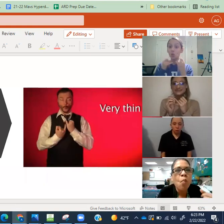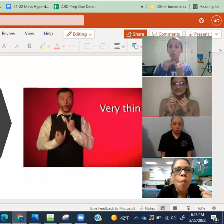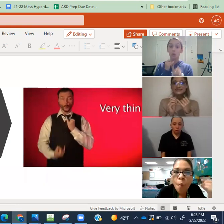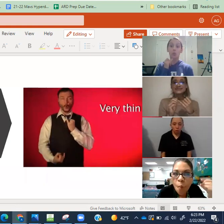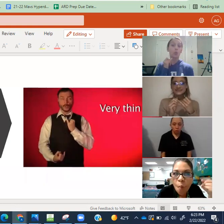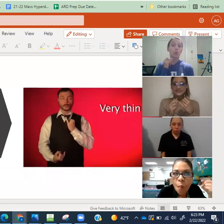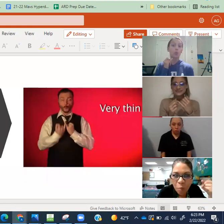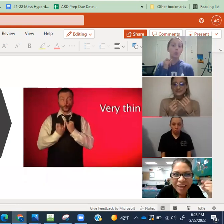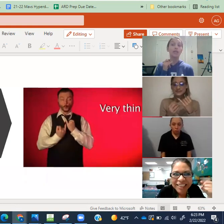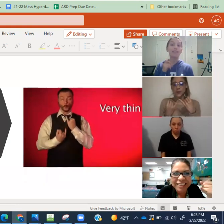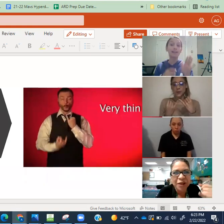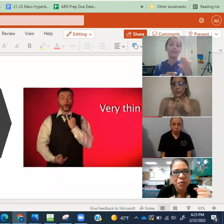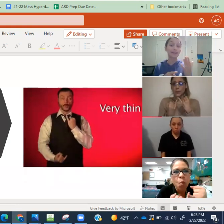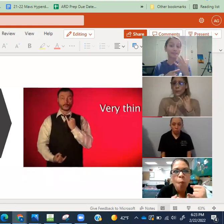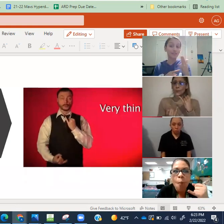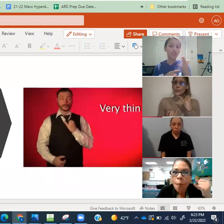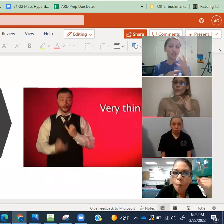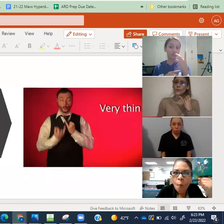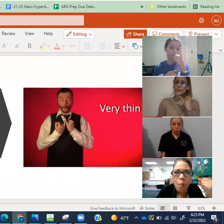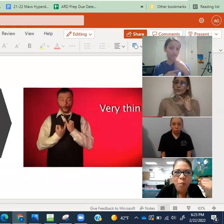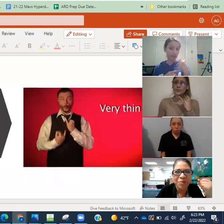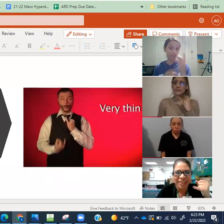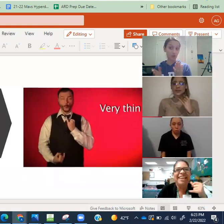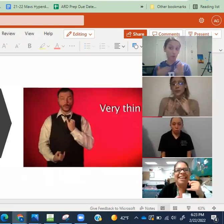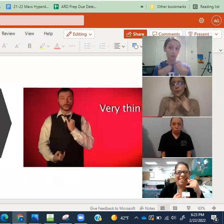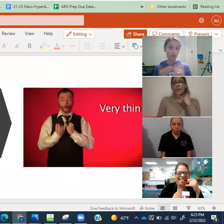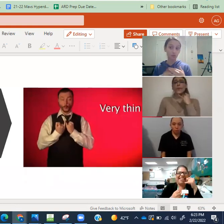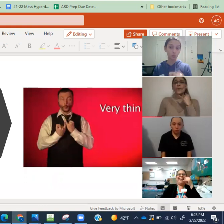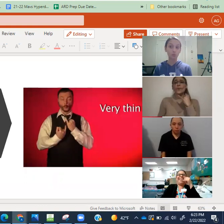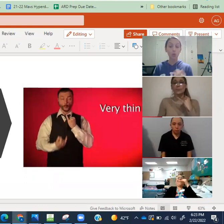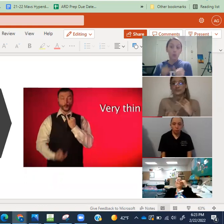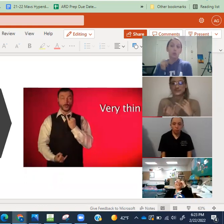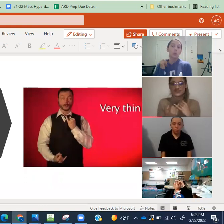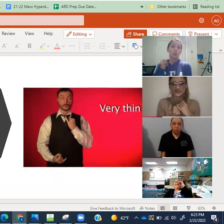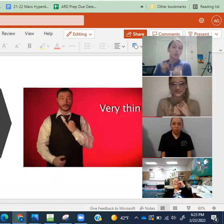know. Yeah, like a fish face almost.